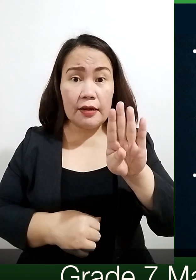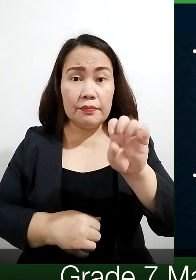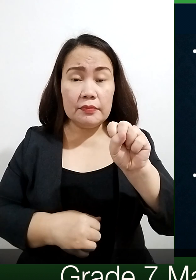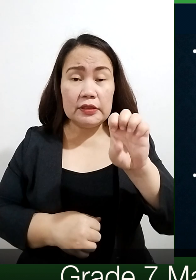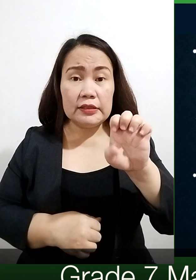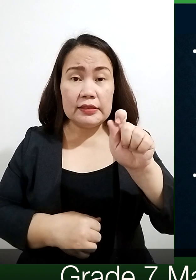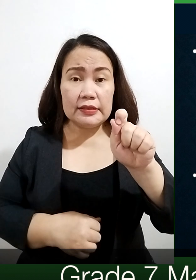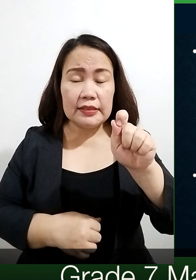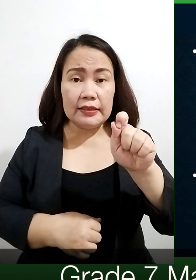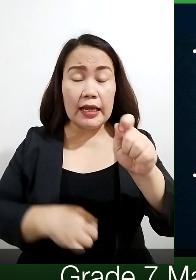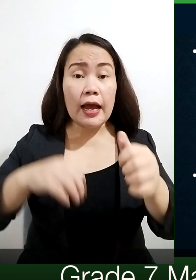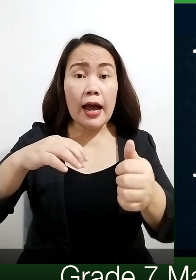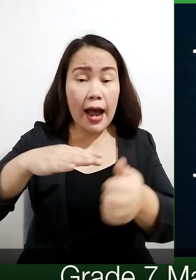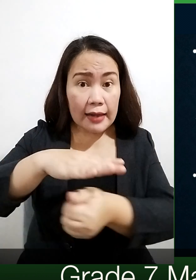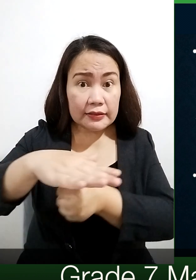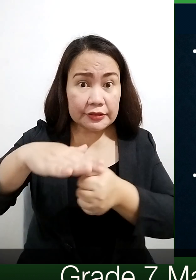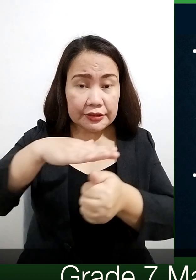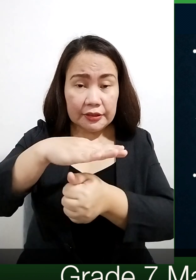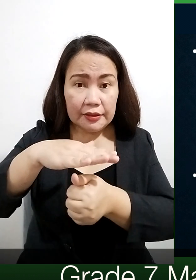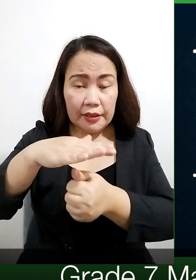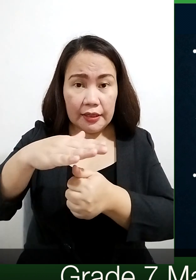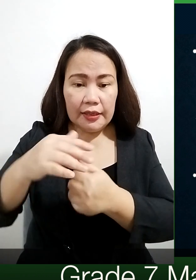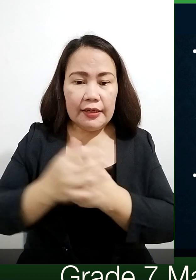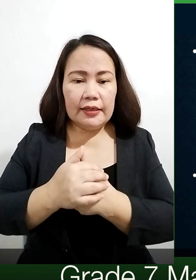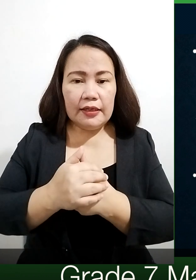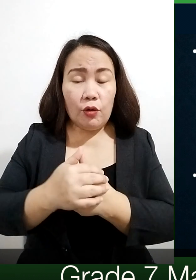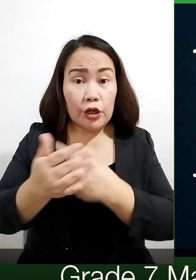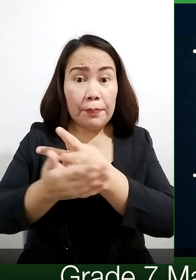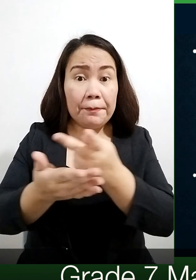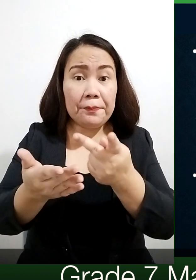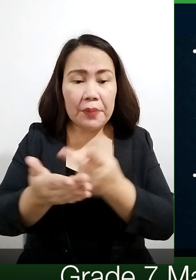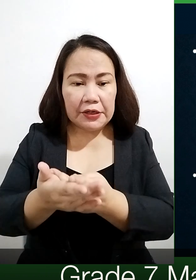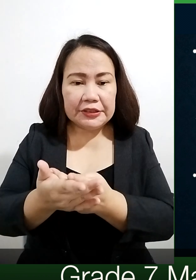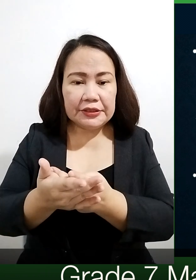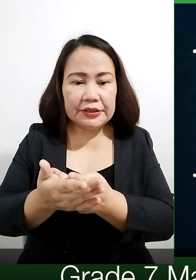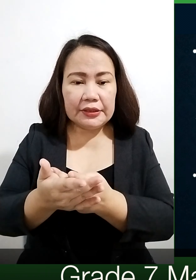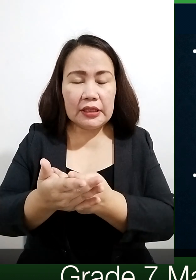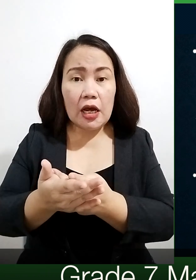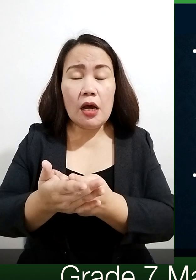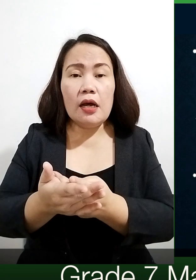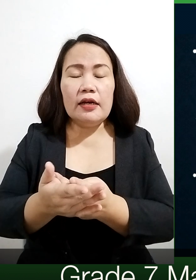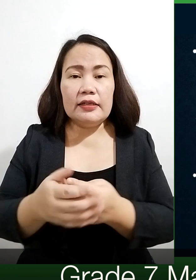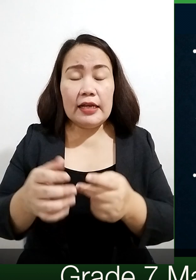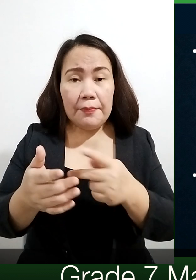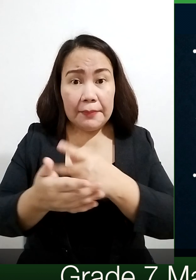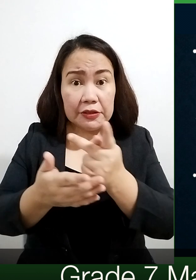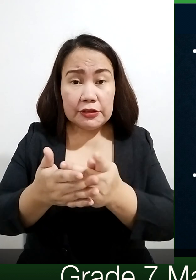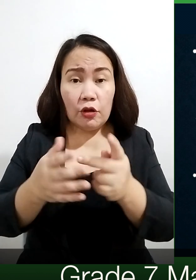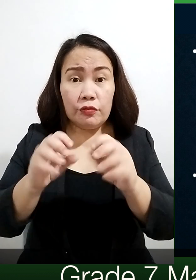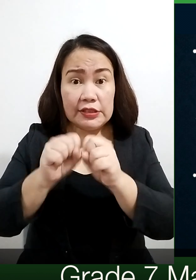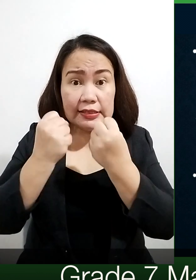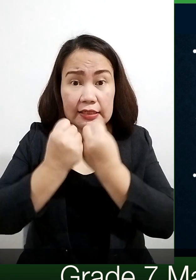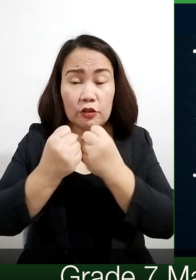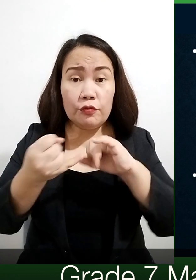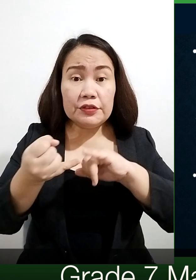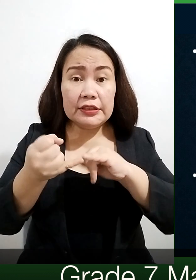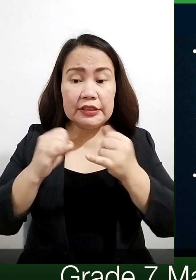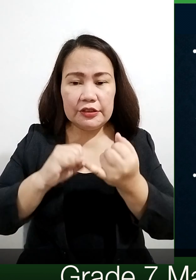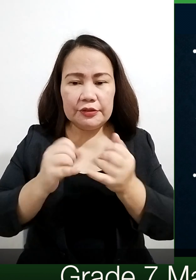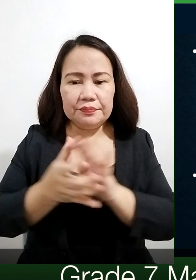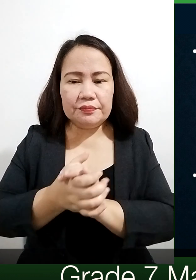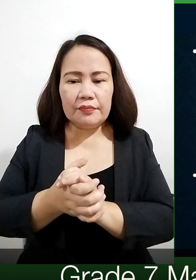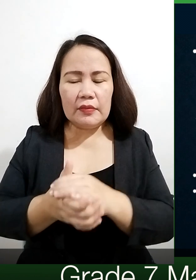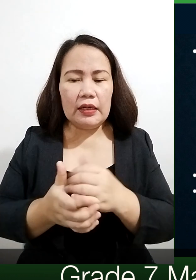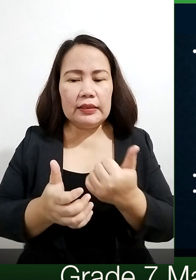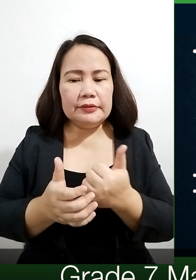integers. Pag sinabing subset, makikita mo siya doon. So, si whole numbers, nakikita natin siya sa set of integers. Tama? So, this